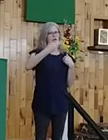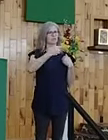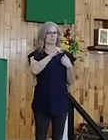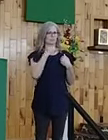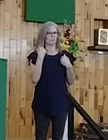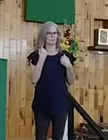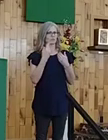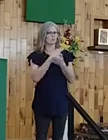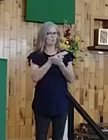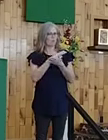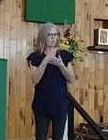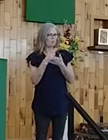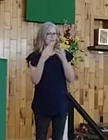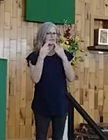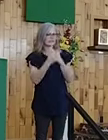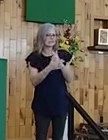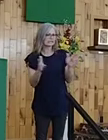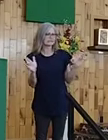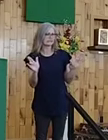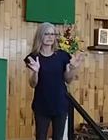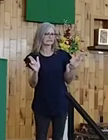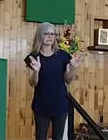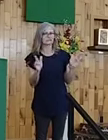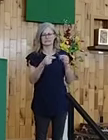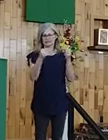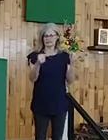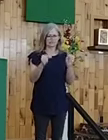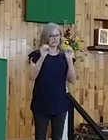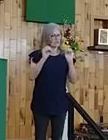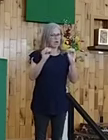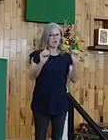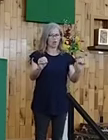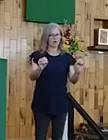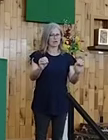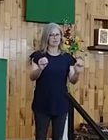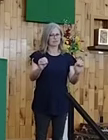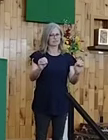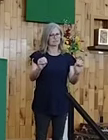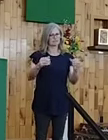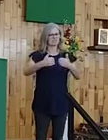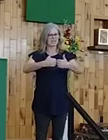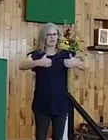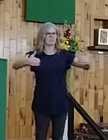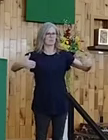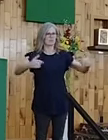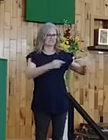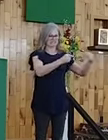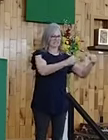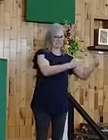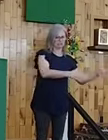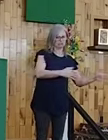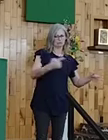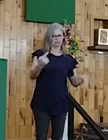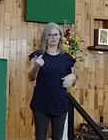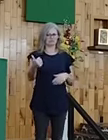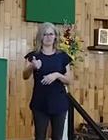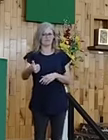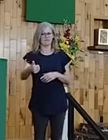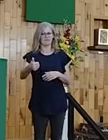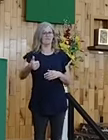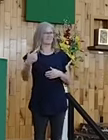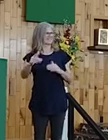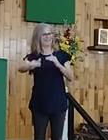holy, innocent, undefiled, separated from sinners, higher than the heavens.